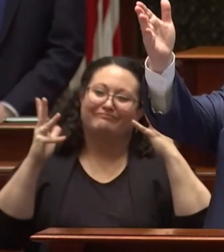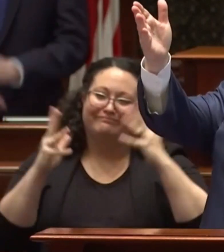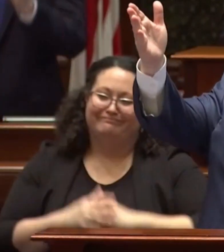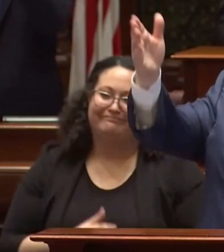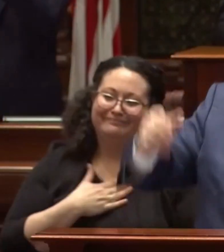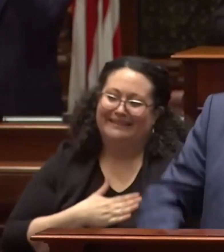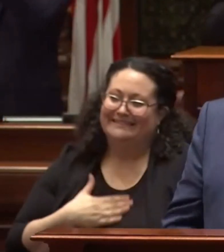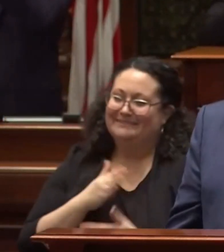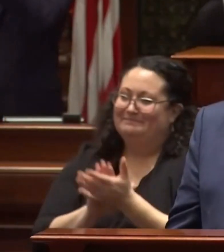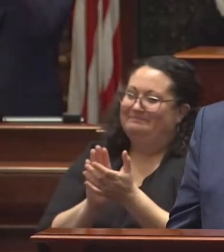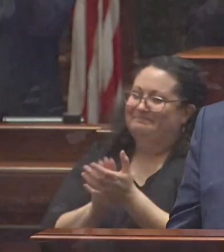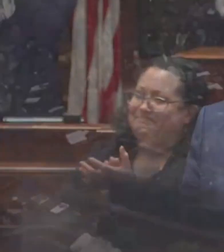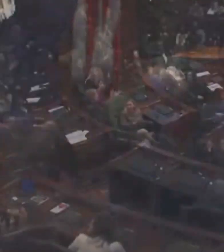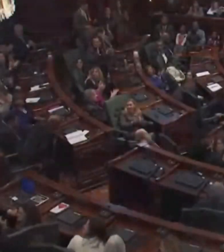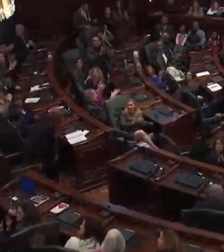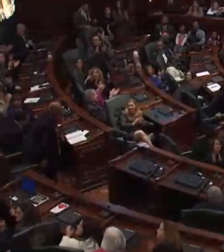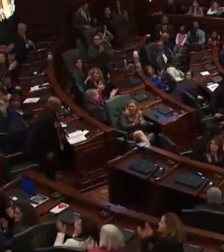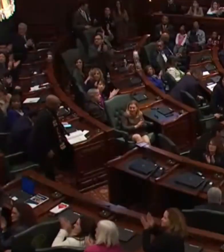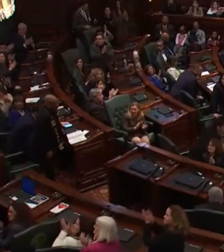big round of applause.